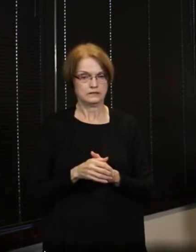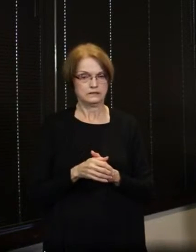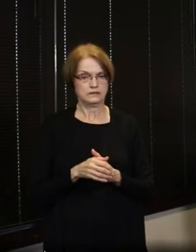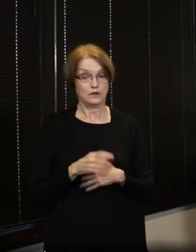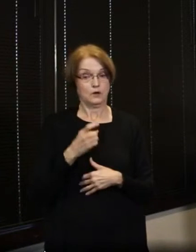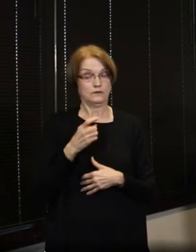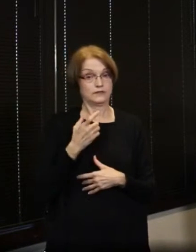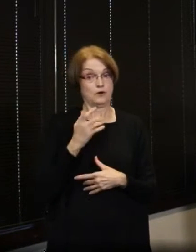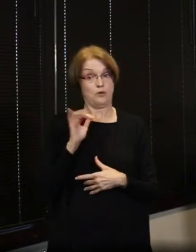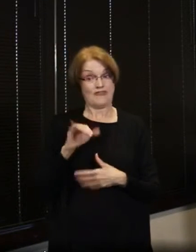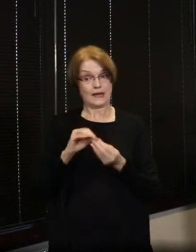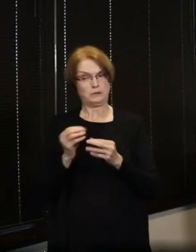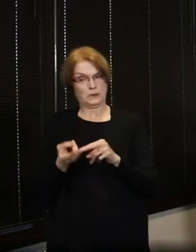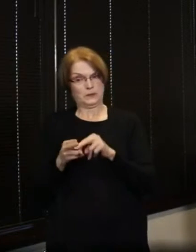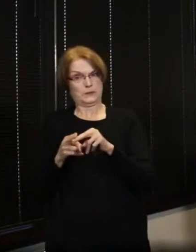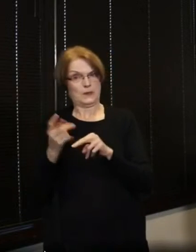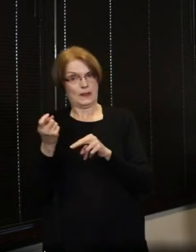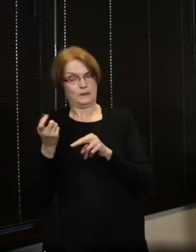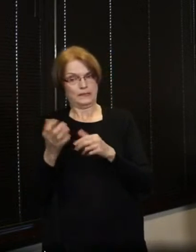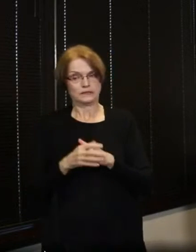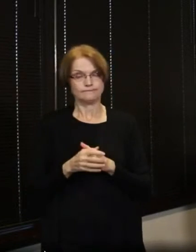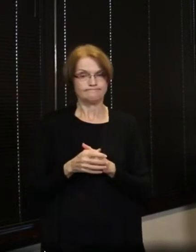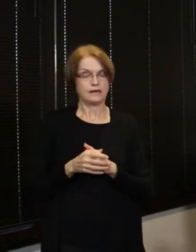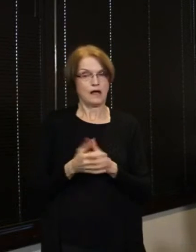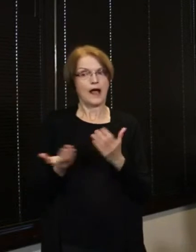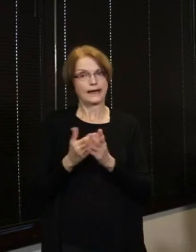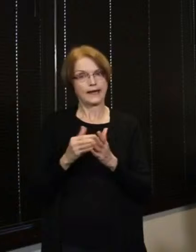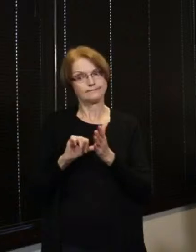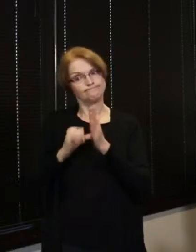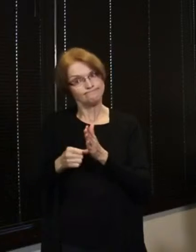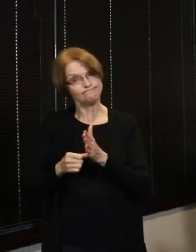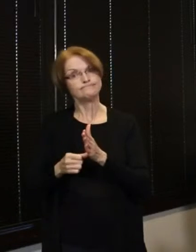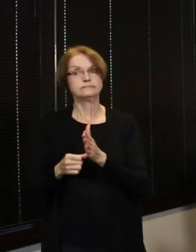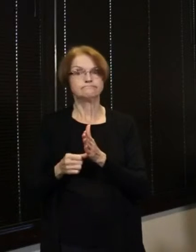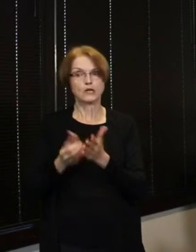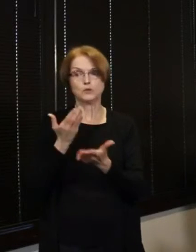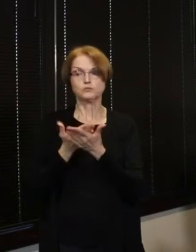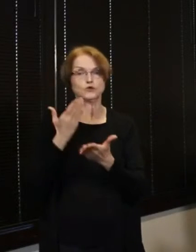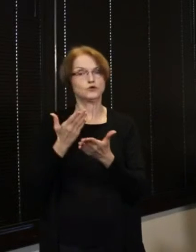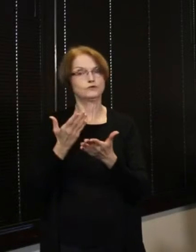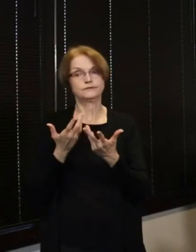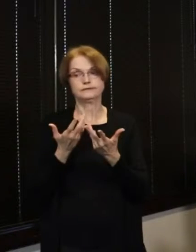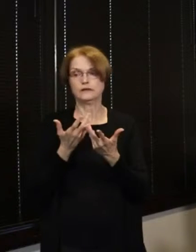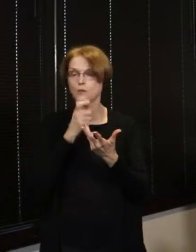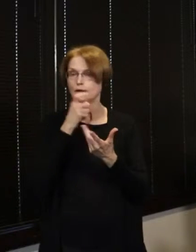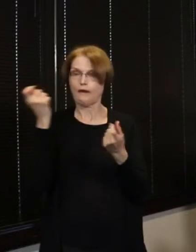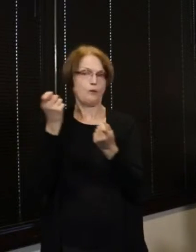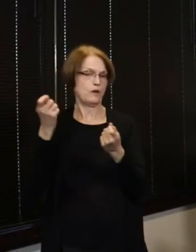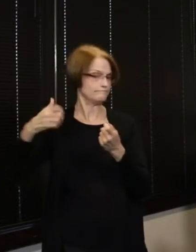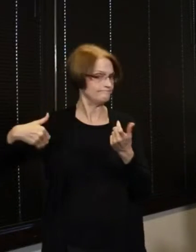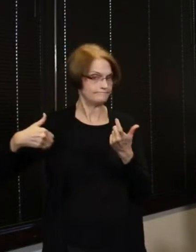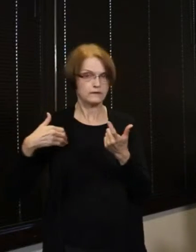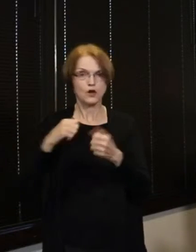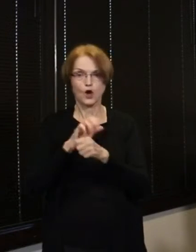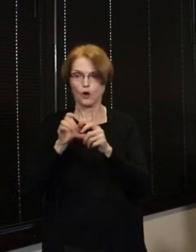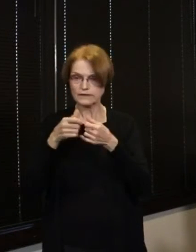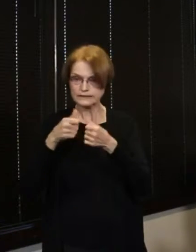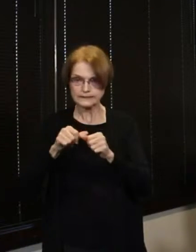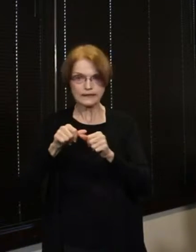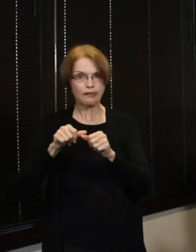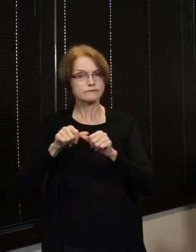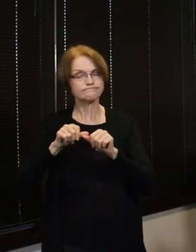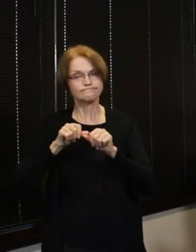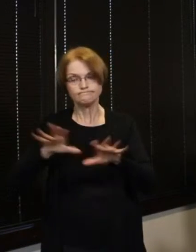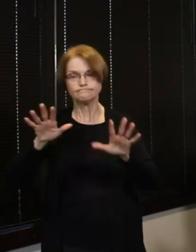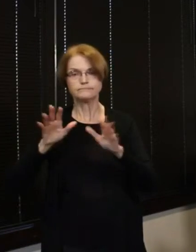recently been, and again, it reinforces the point that we're not out of the woods yet, not by a long shot. The moving average now is